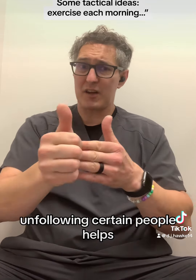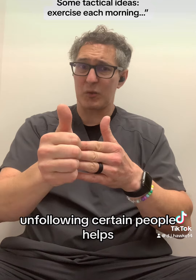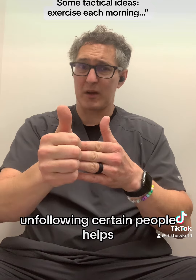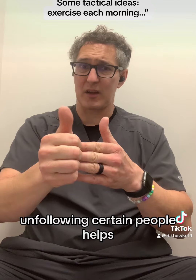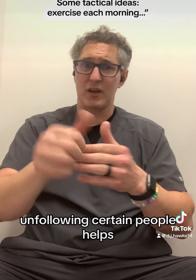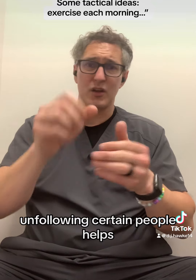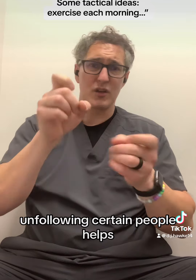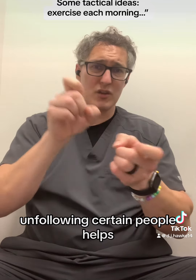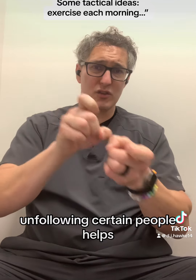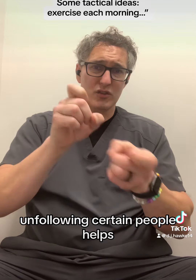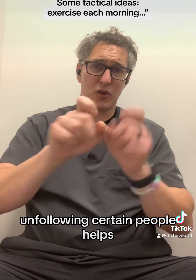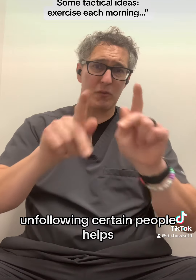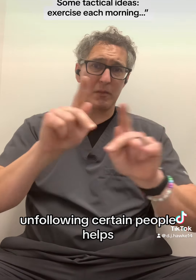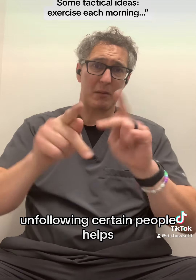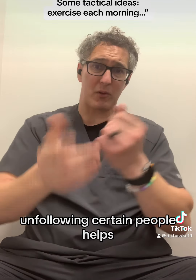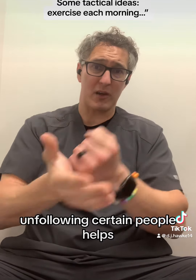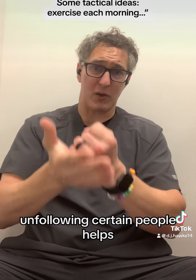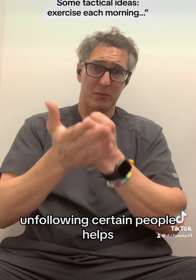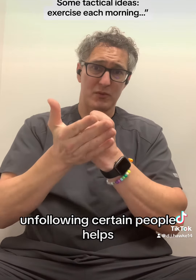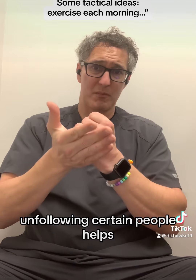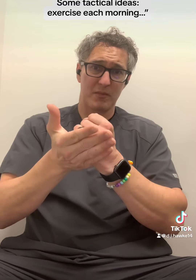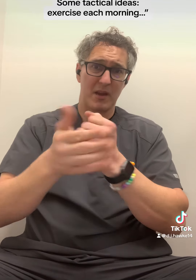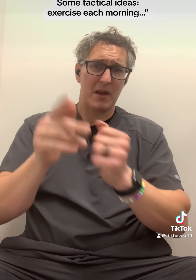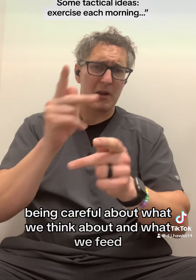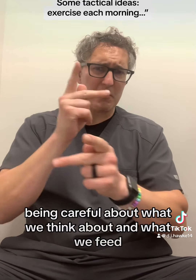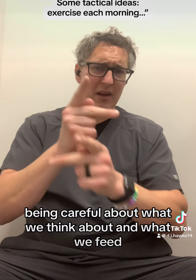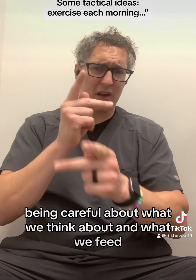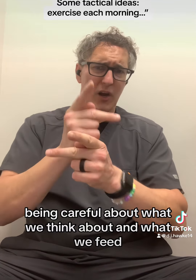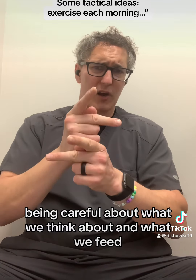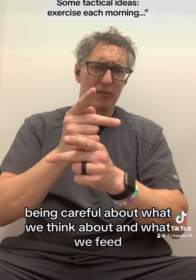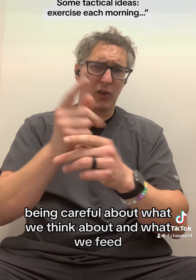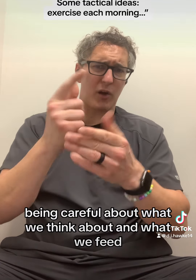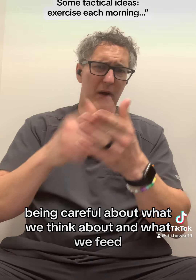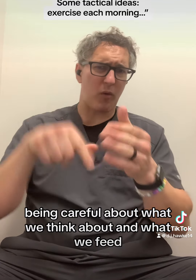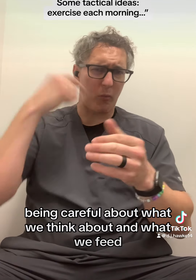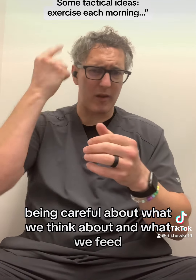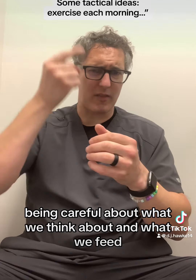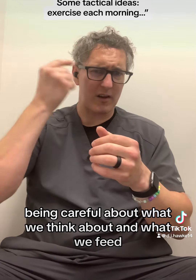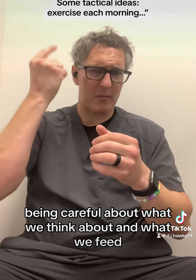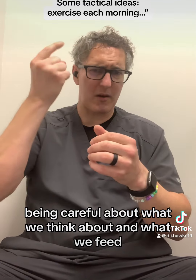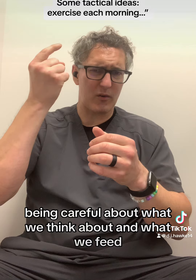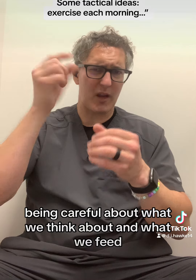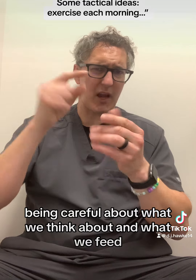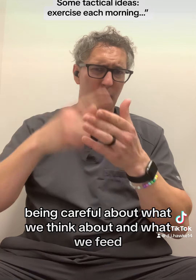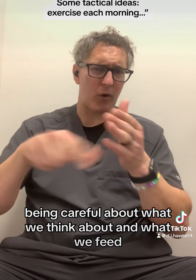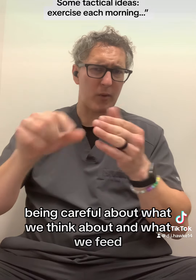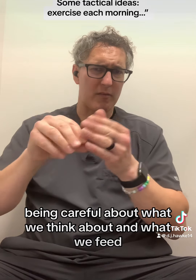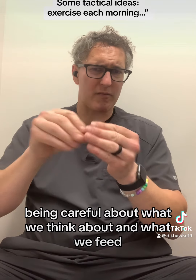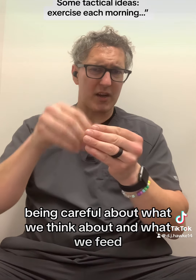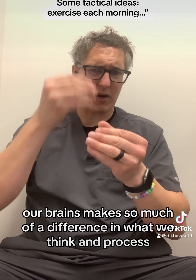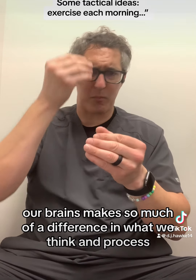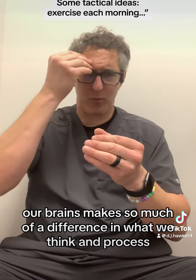Unfollowing certain people helps. Being careful about what we think about and what we feed our